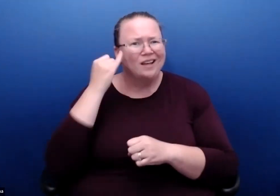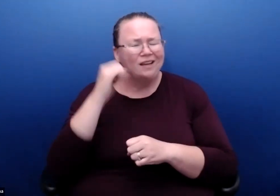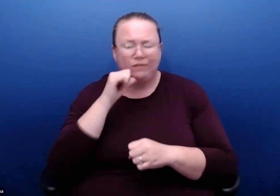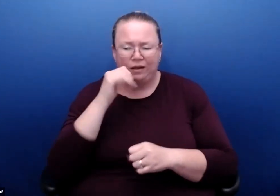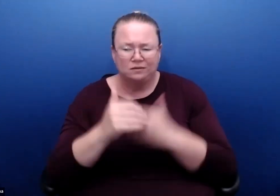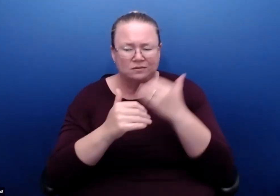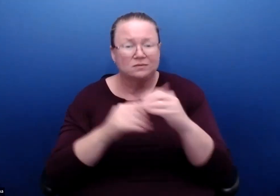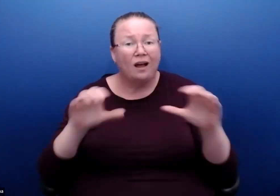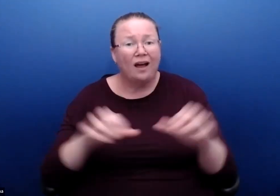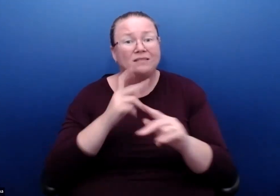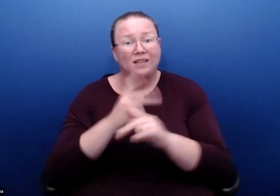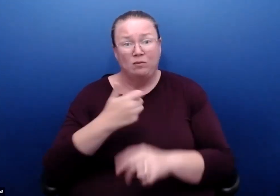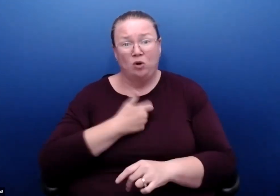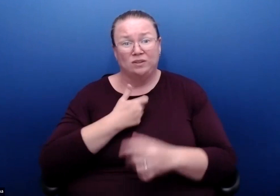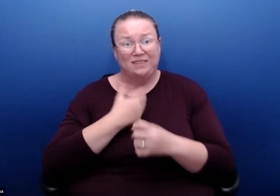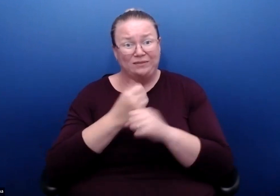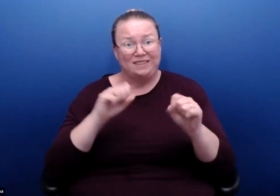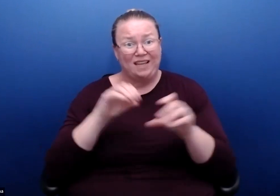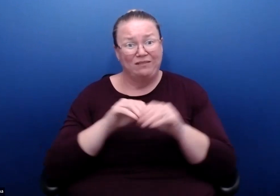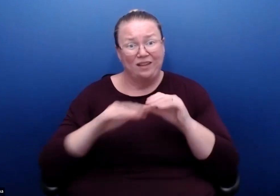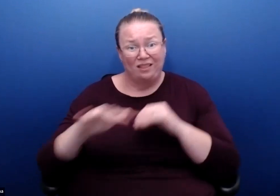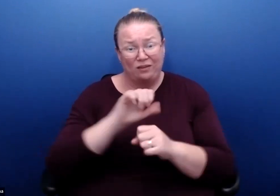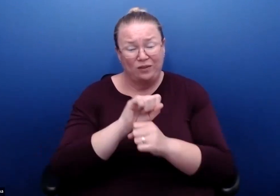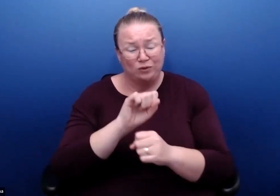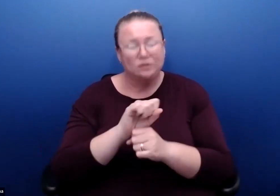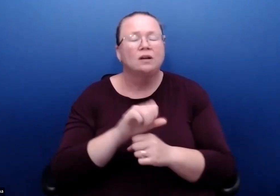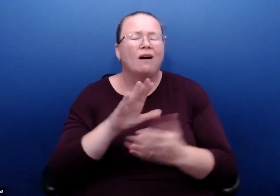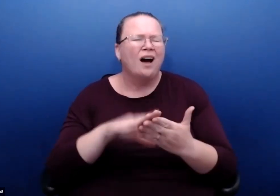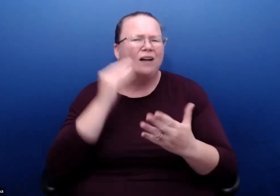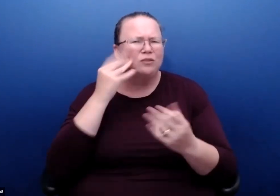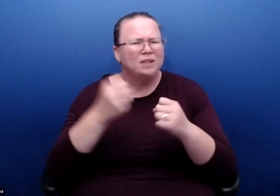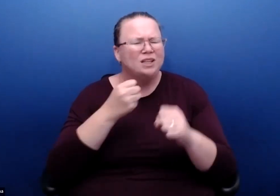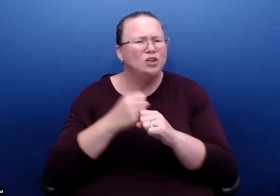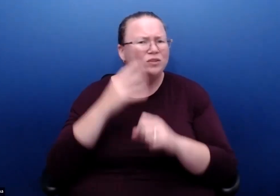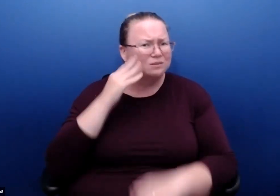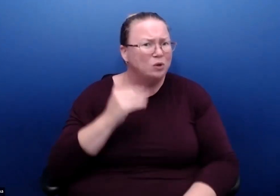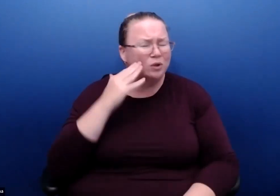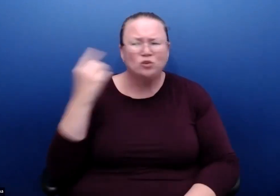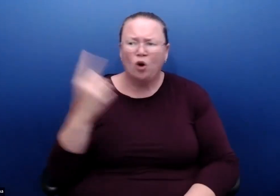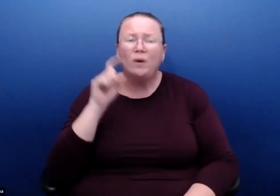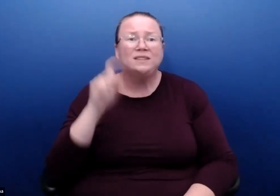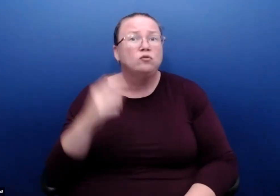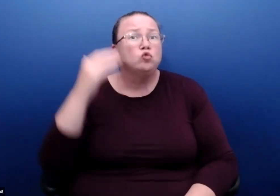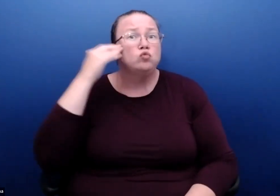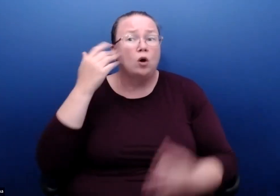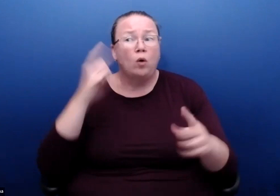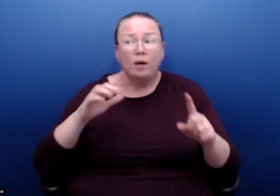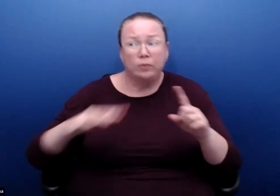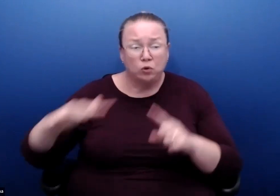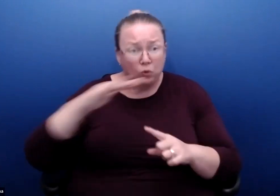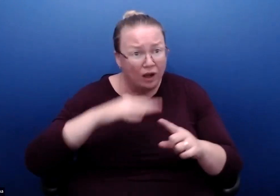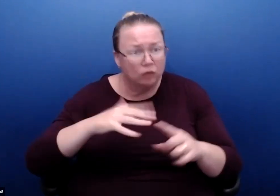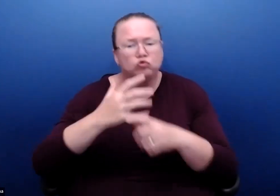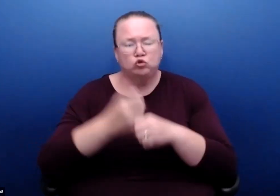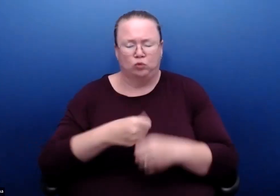to actively keep ourselves safe in the field. I've learned from years of experience that we always have to be aware of our surroundings and trust